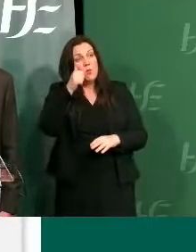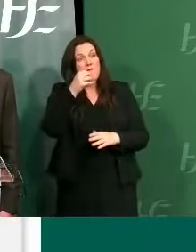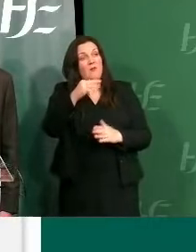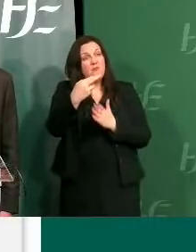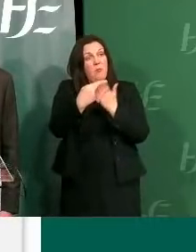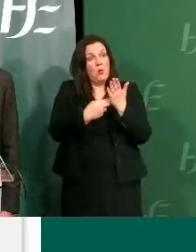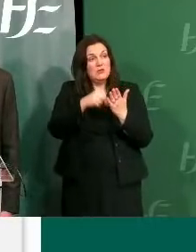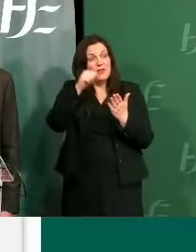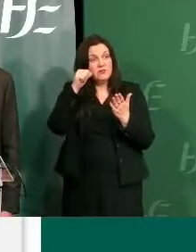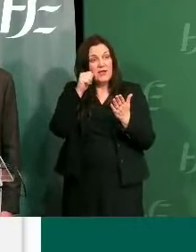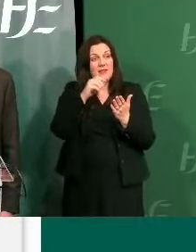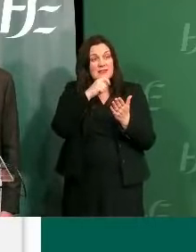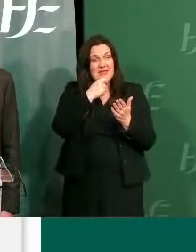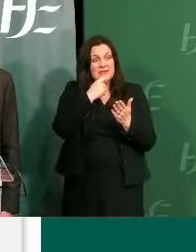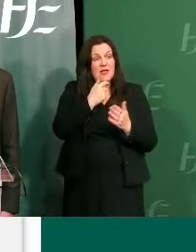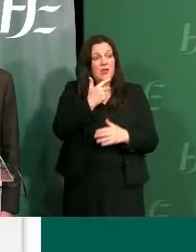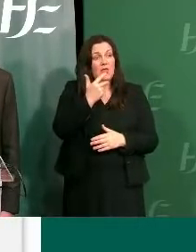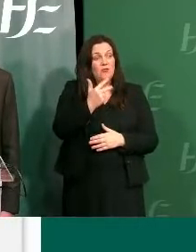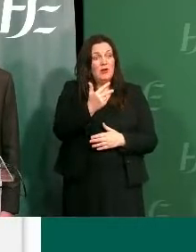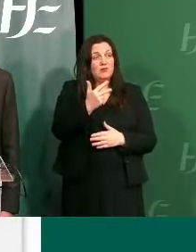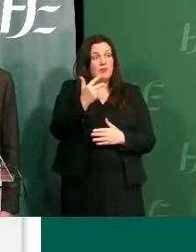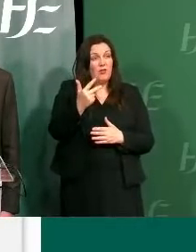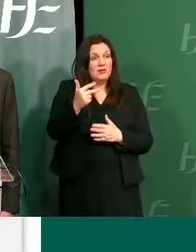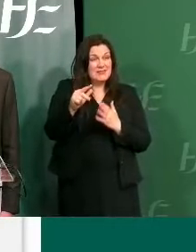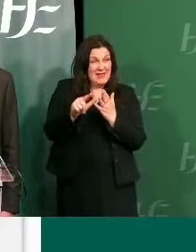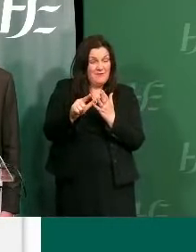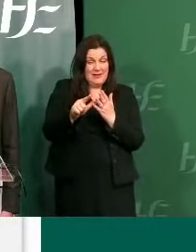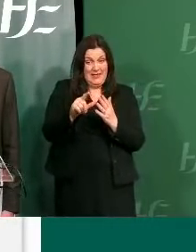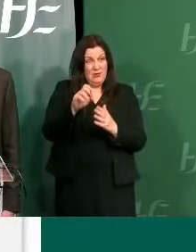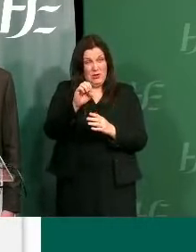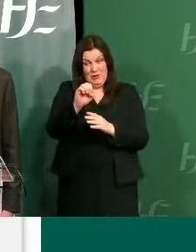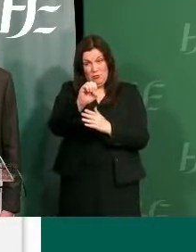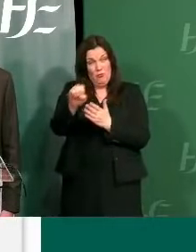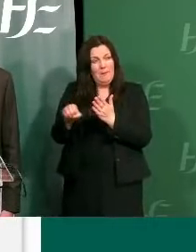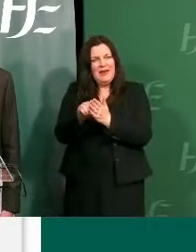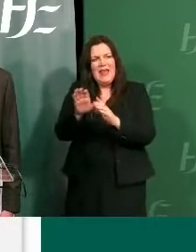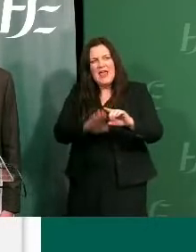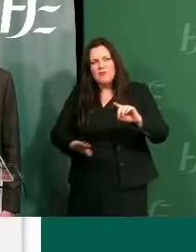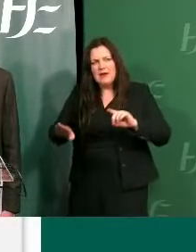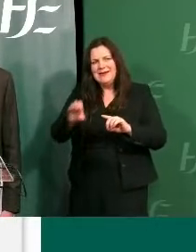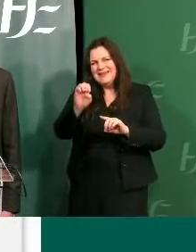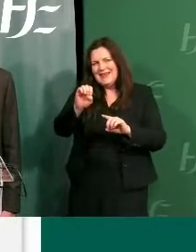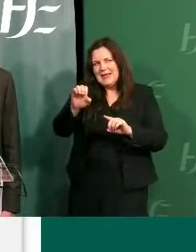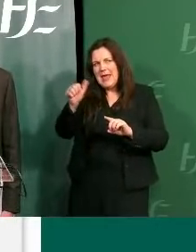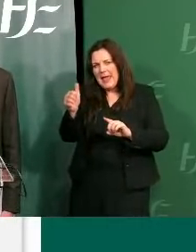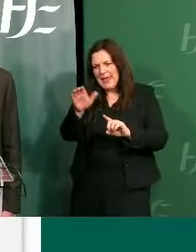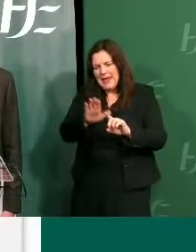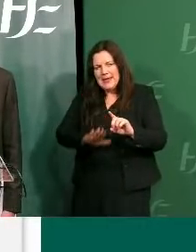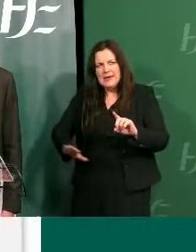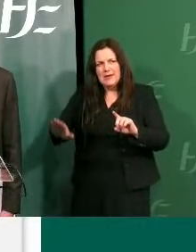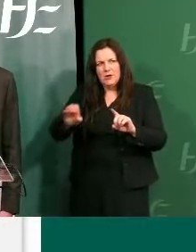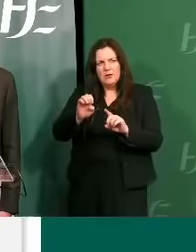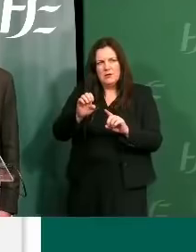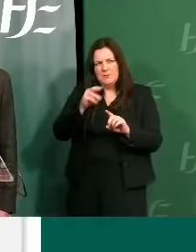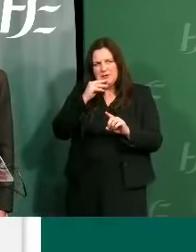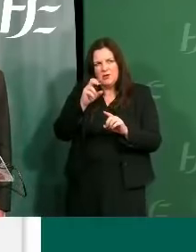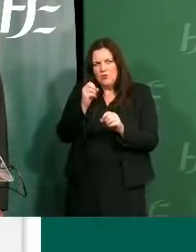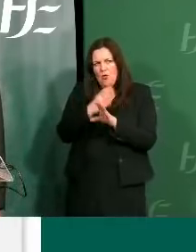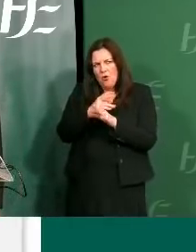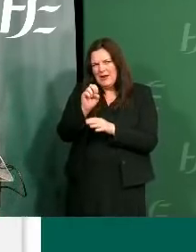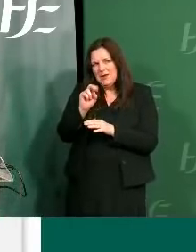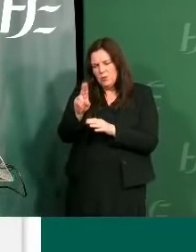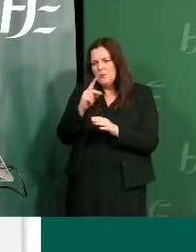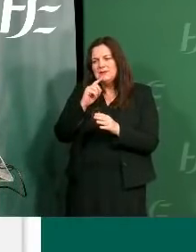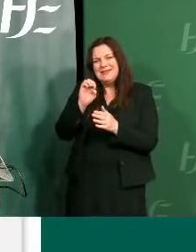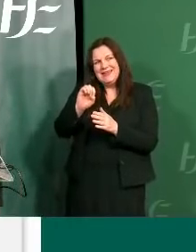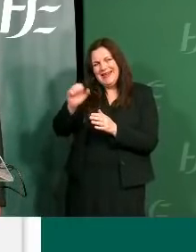noted 337 cases in the EU, EEA, number of further probable cases, most of whom had a link